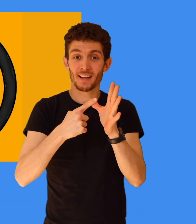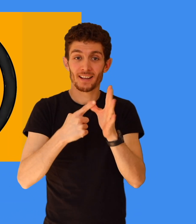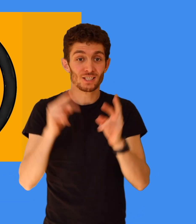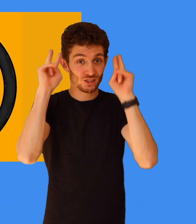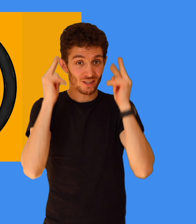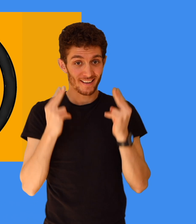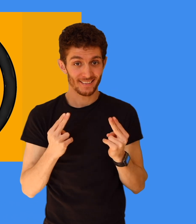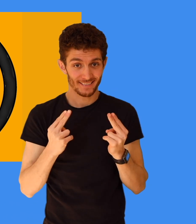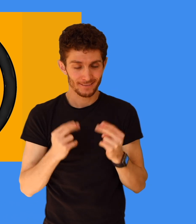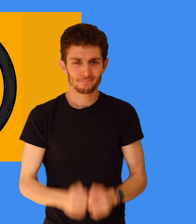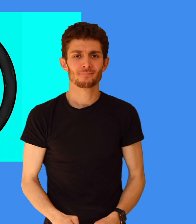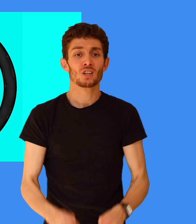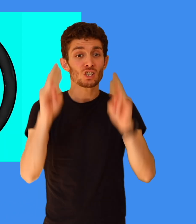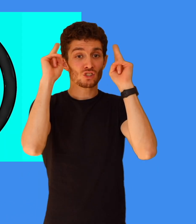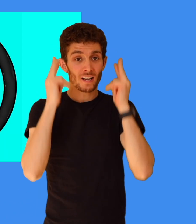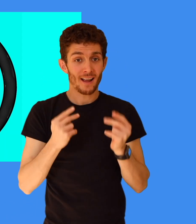Shah,